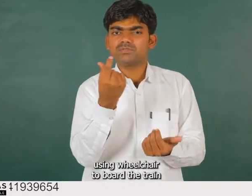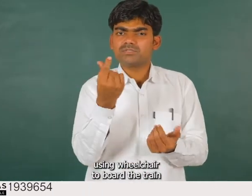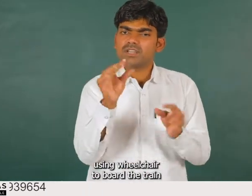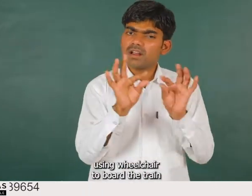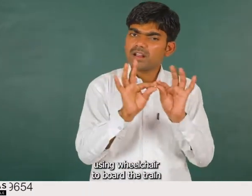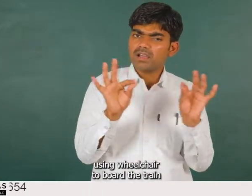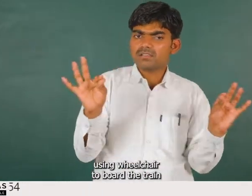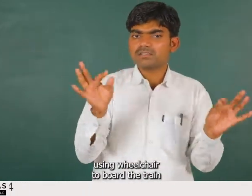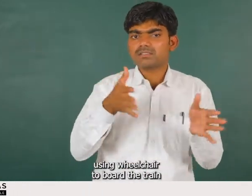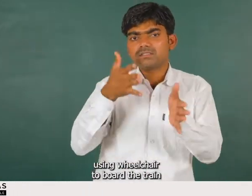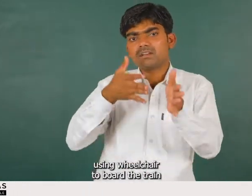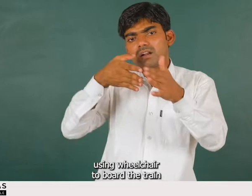wheelchair to board the train.